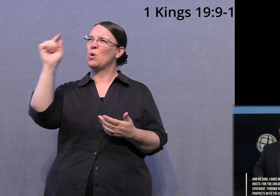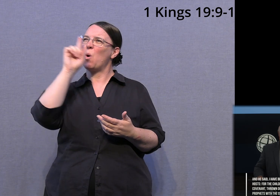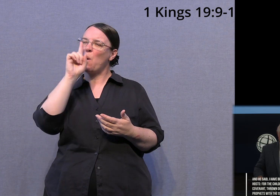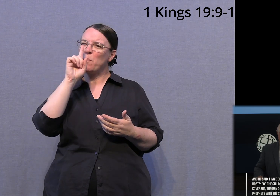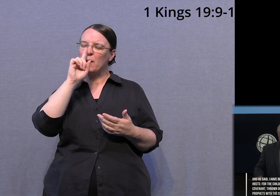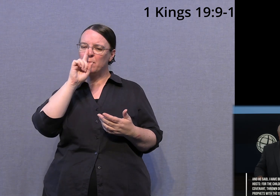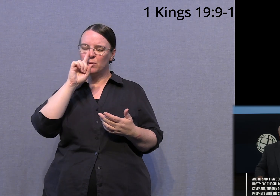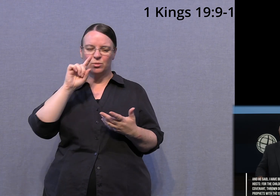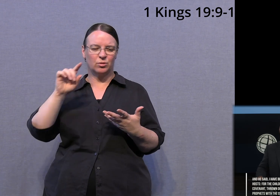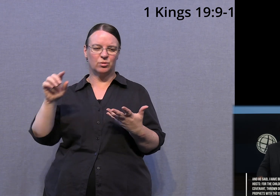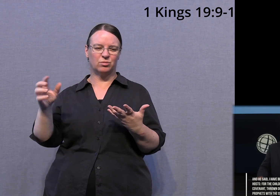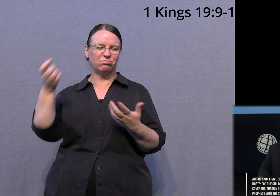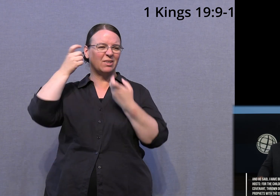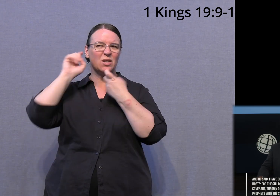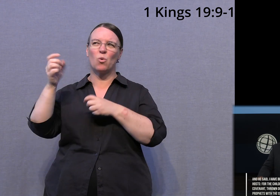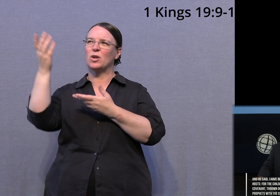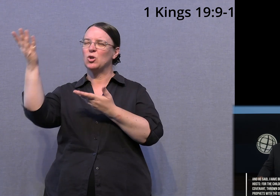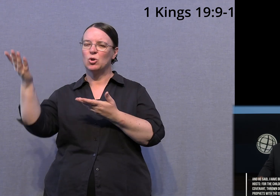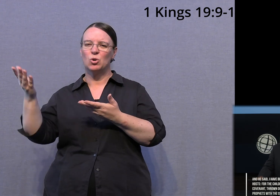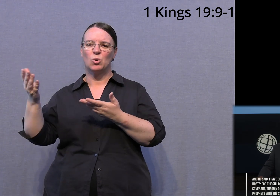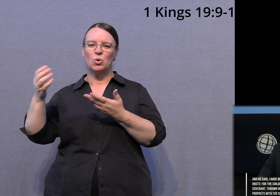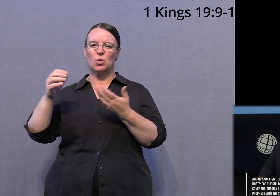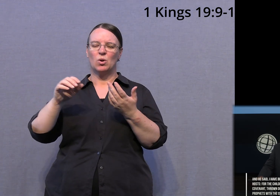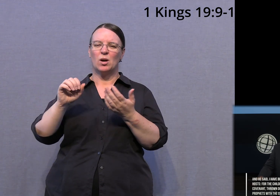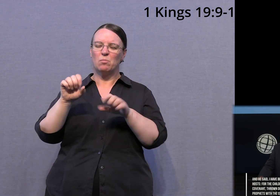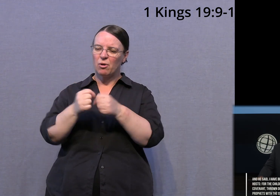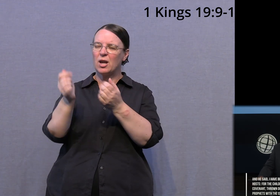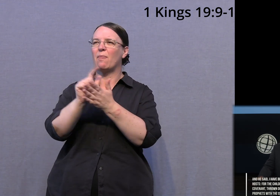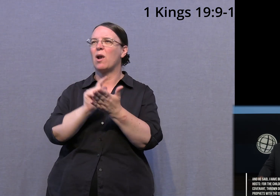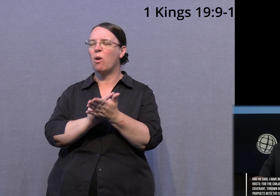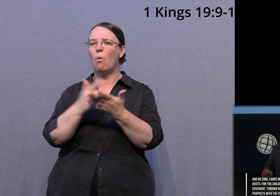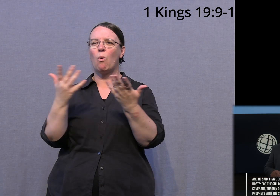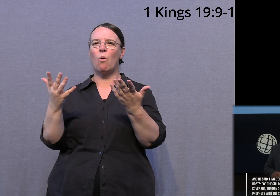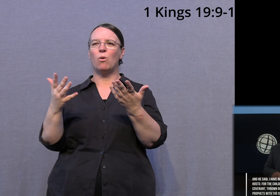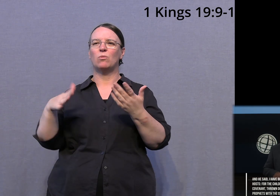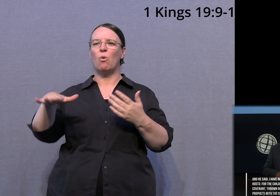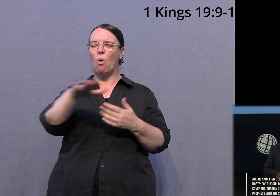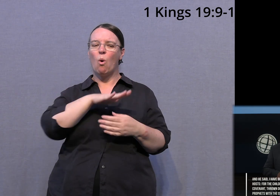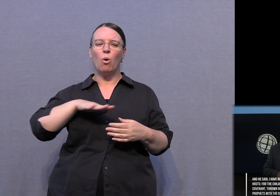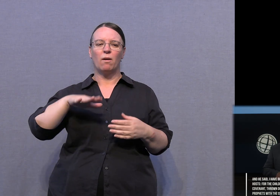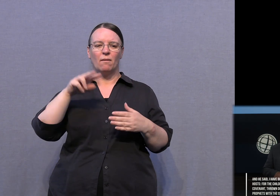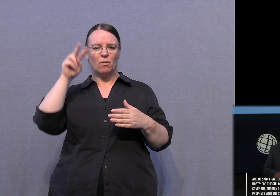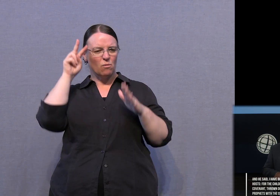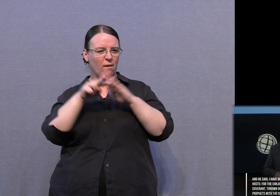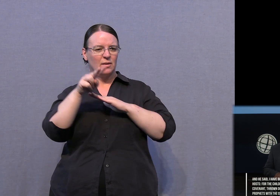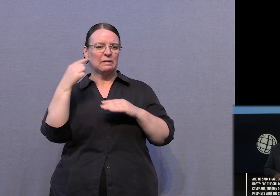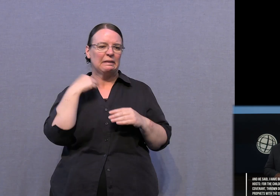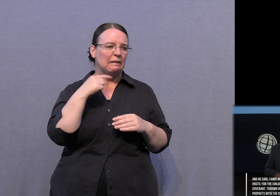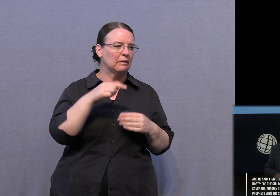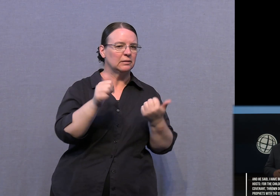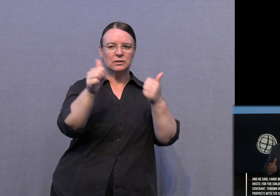down thine altars, slain thy prophets with the sword, and I only am left, and they seek my life to take it